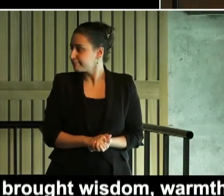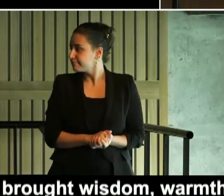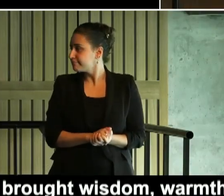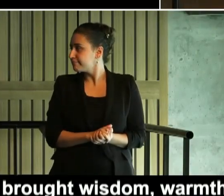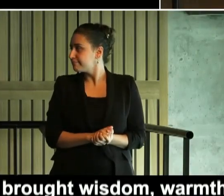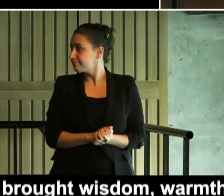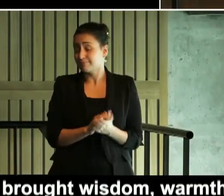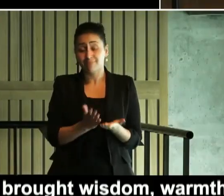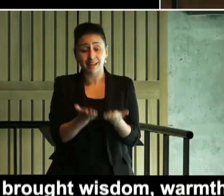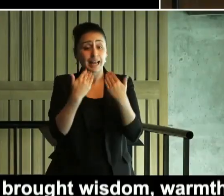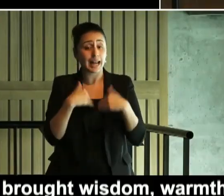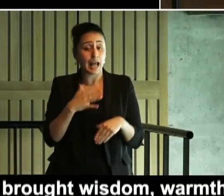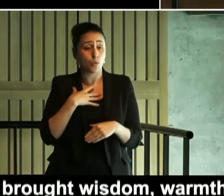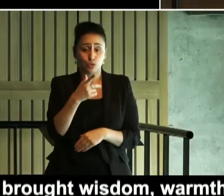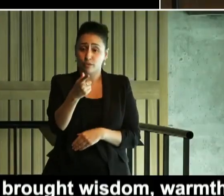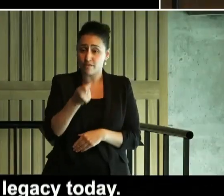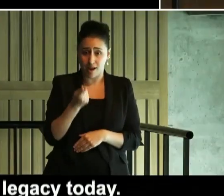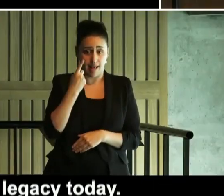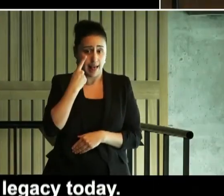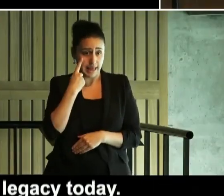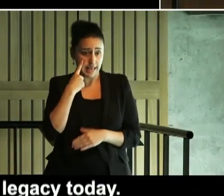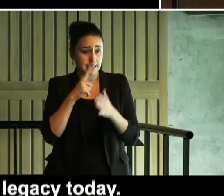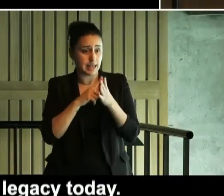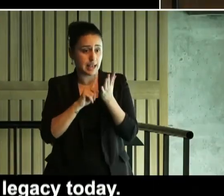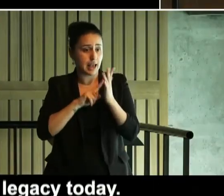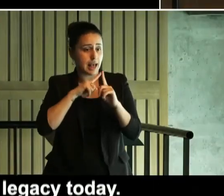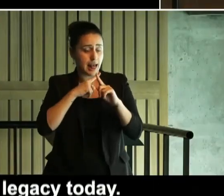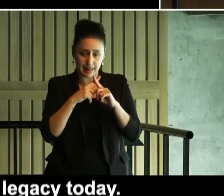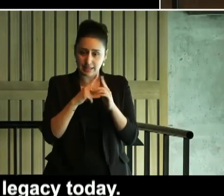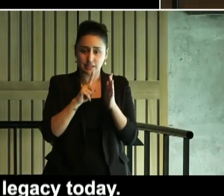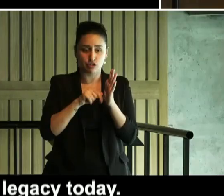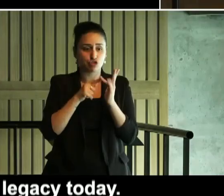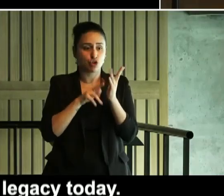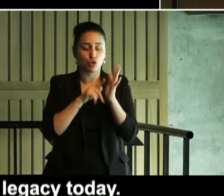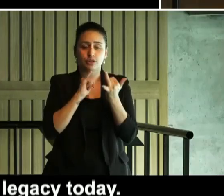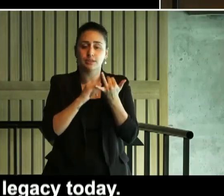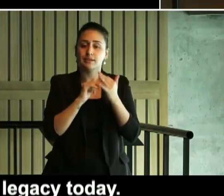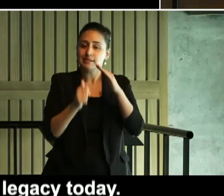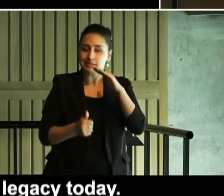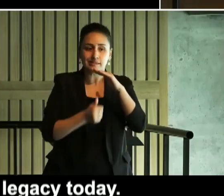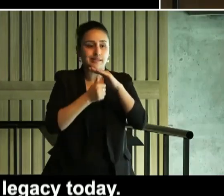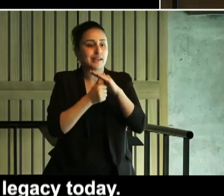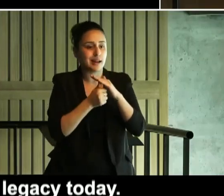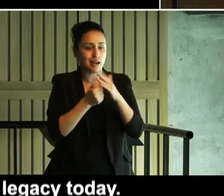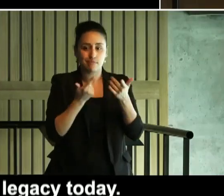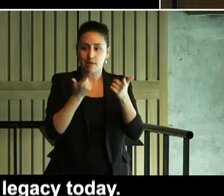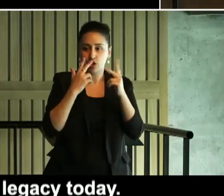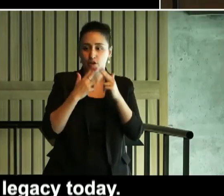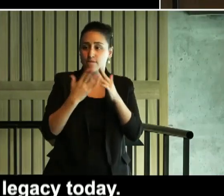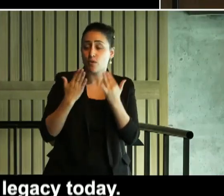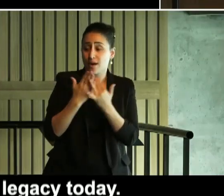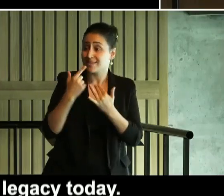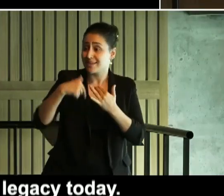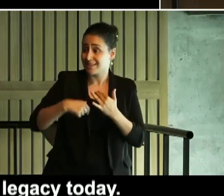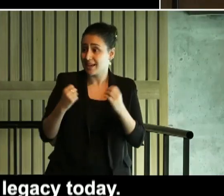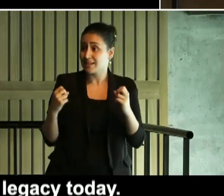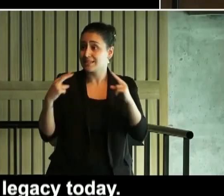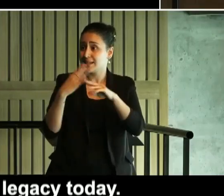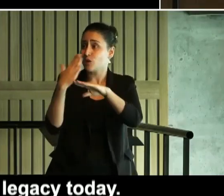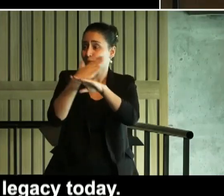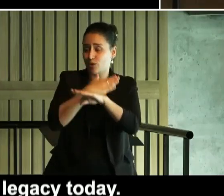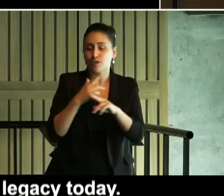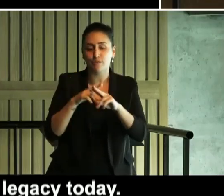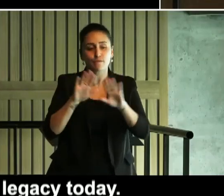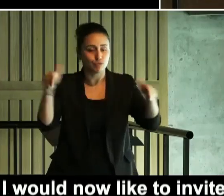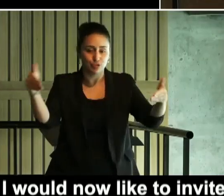I would now like to invite Alex Jones, Senior Manager Access here at the Sydney Opera House, to give an opening